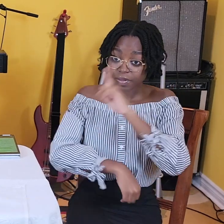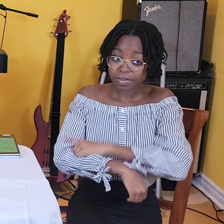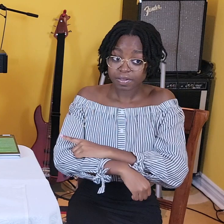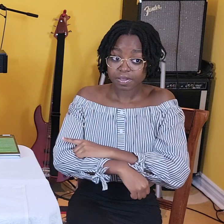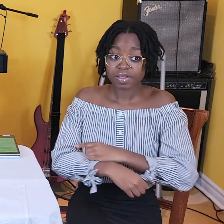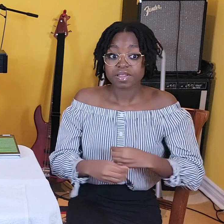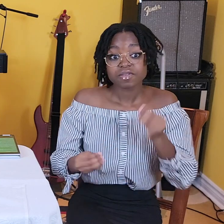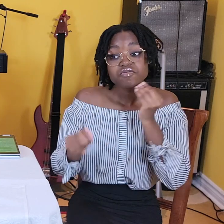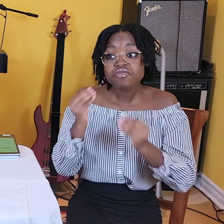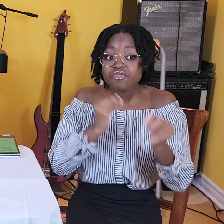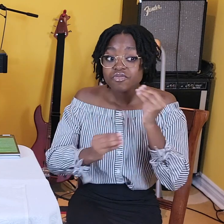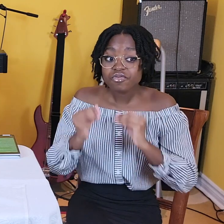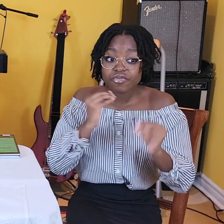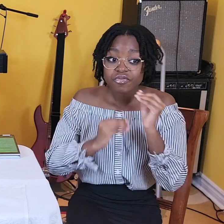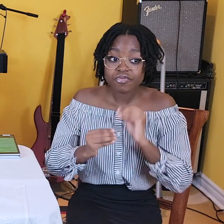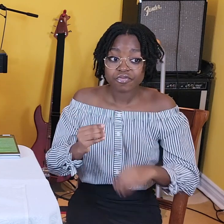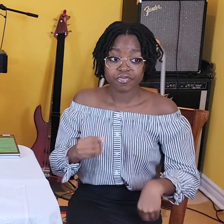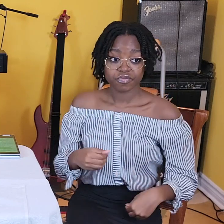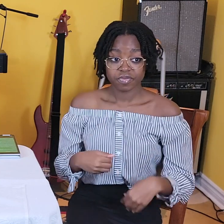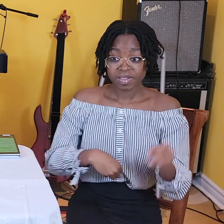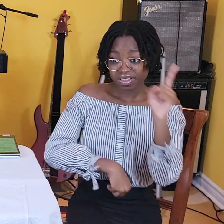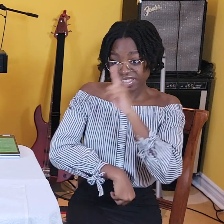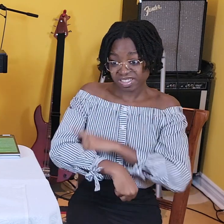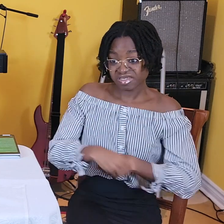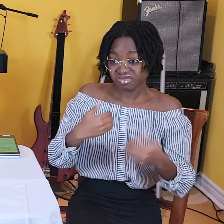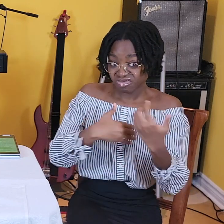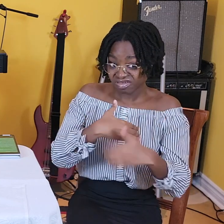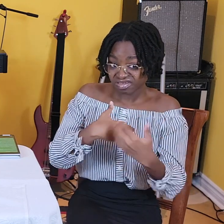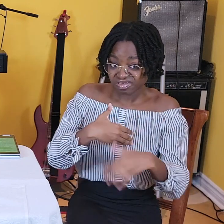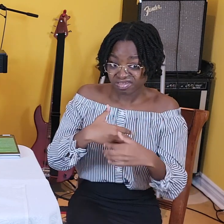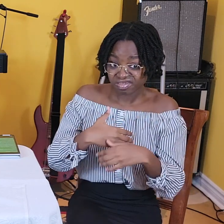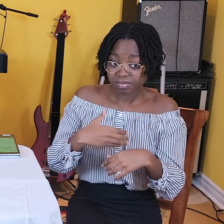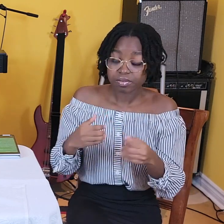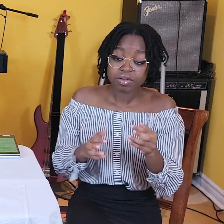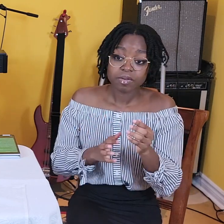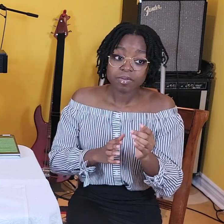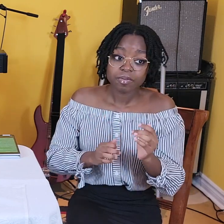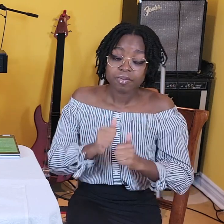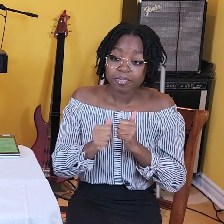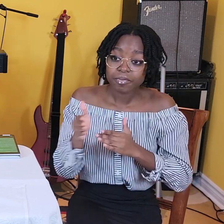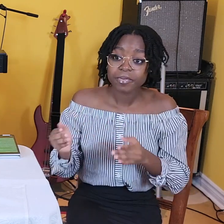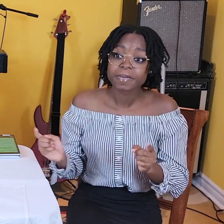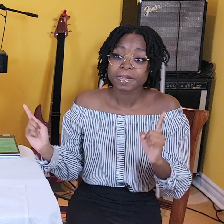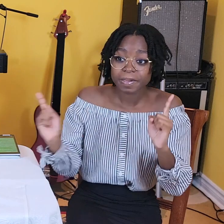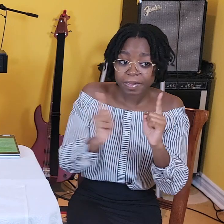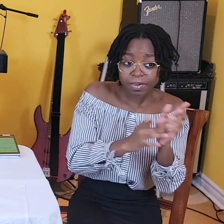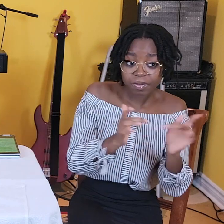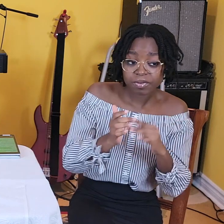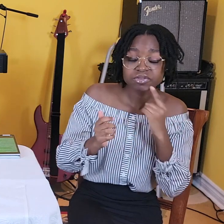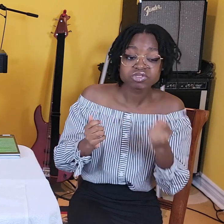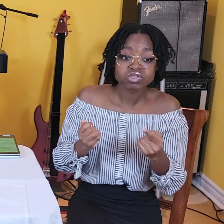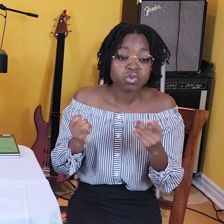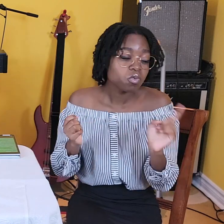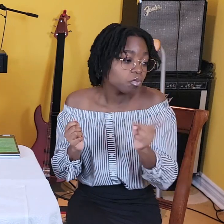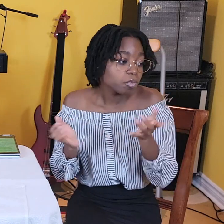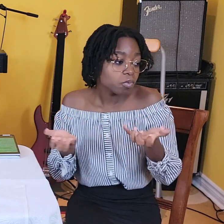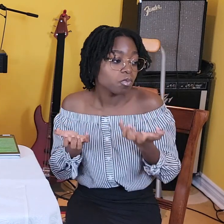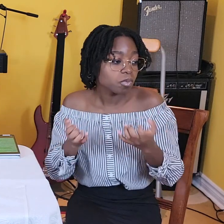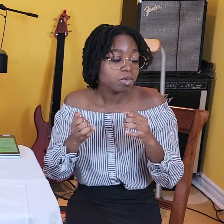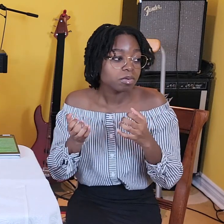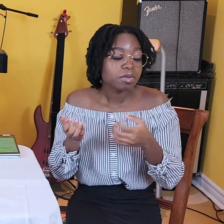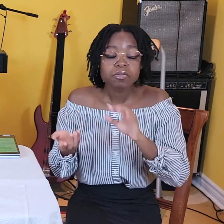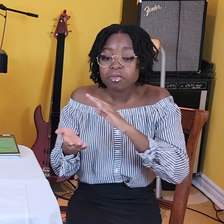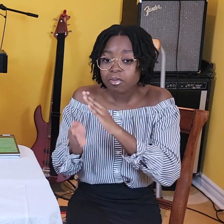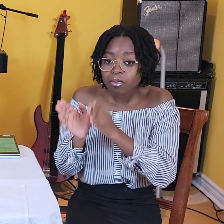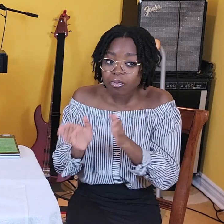the disciples came to Jesus, saying to him, "Where do you want us to prepare for you to eat the Passover?" And he said,